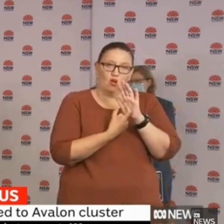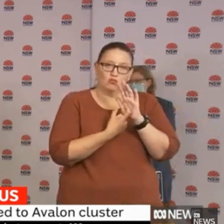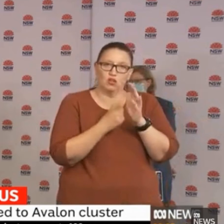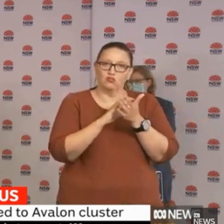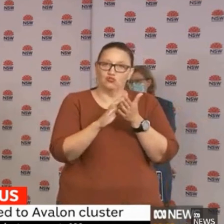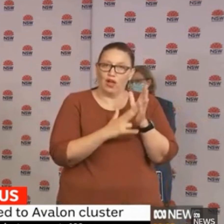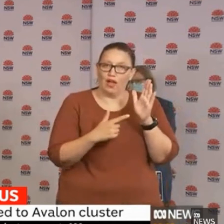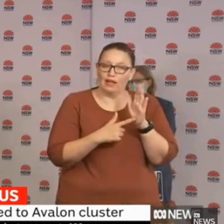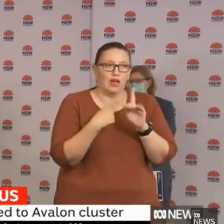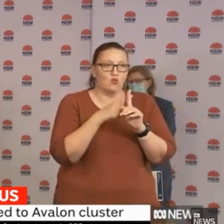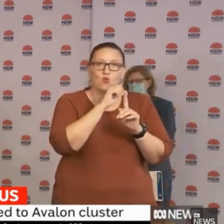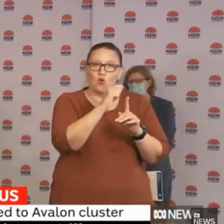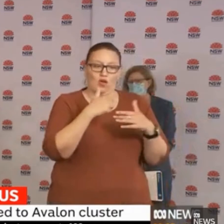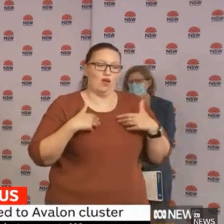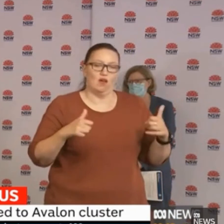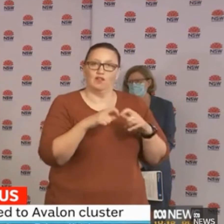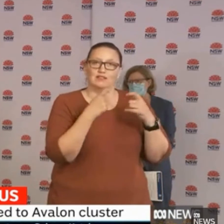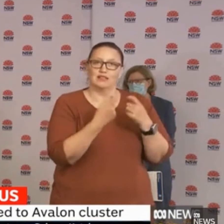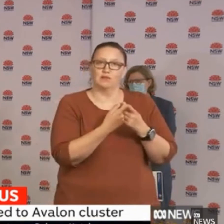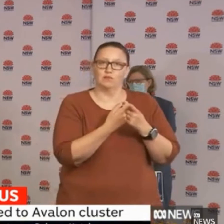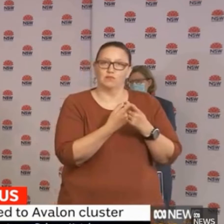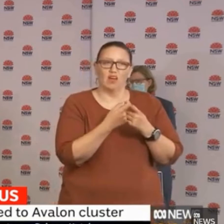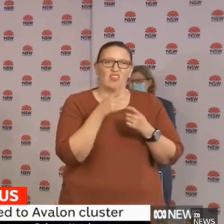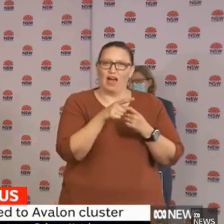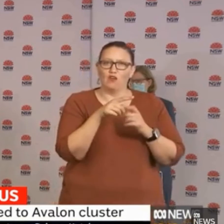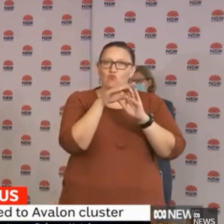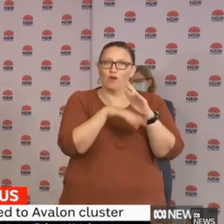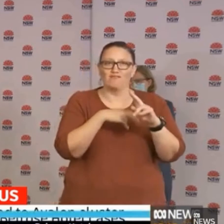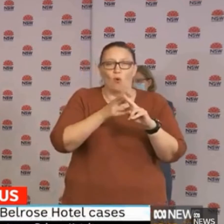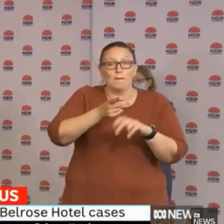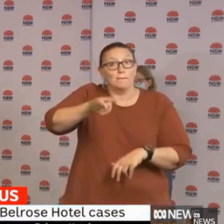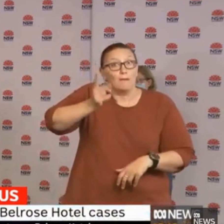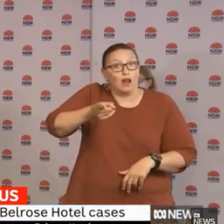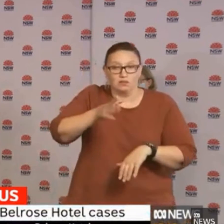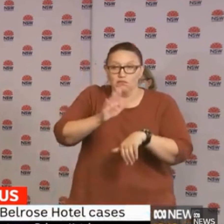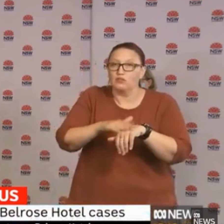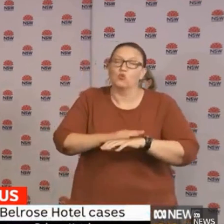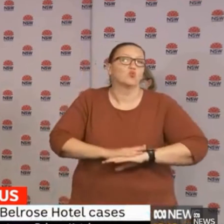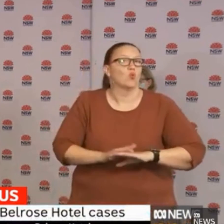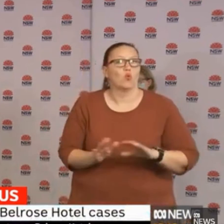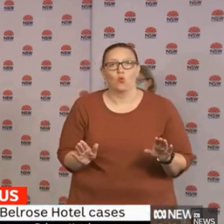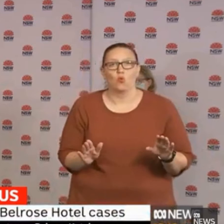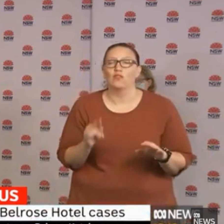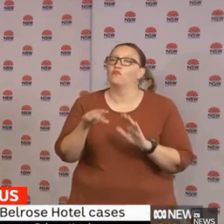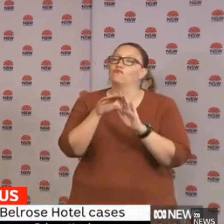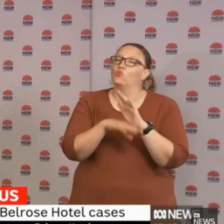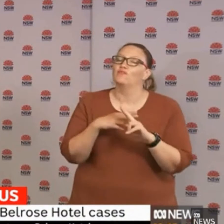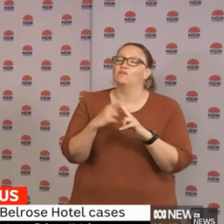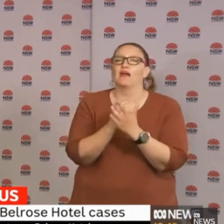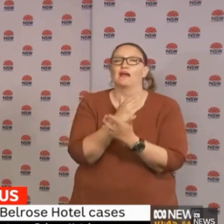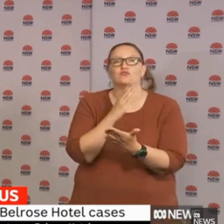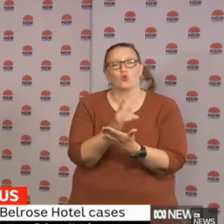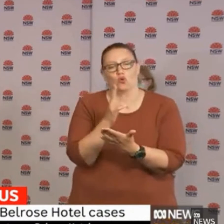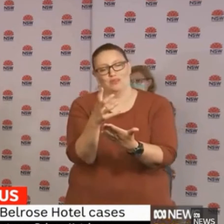not designed to be restrictive. They're designed to just make sure that we're all safe and we're keeping our families and our friends and our community safe. So